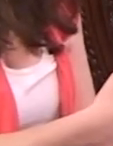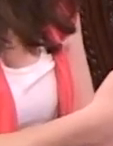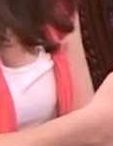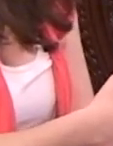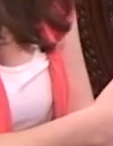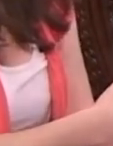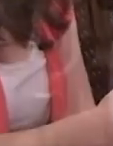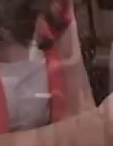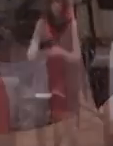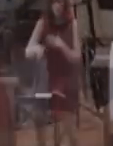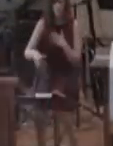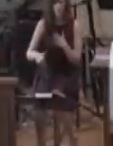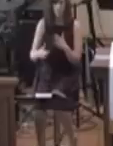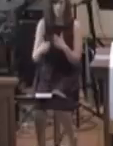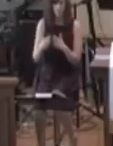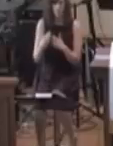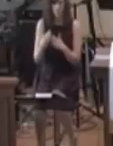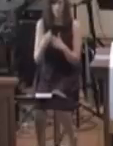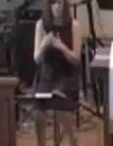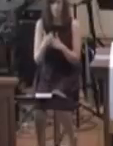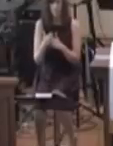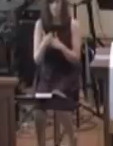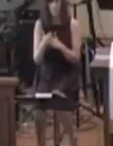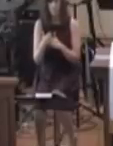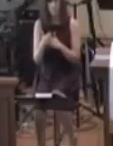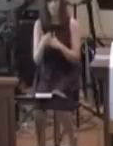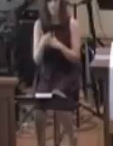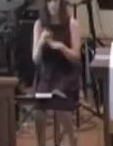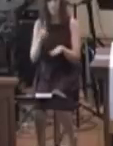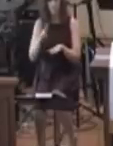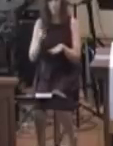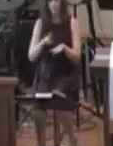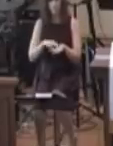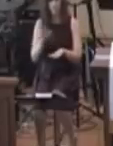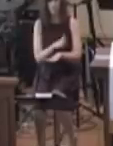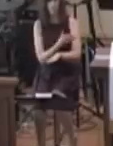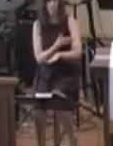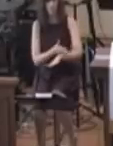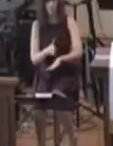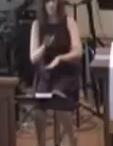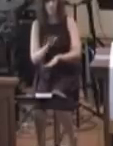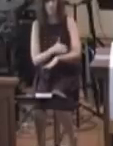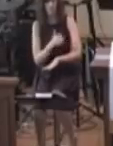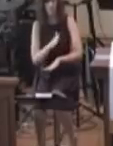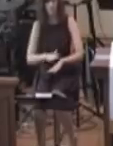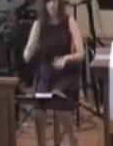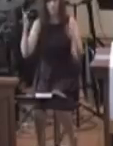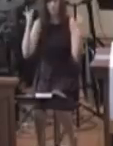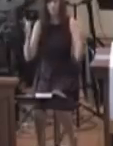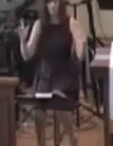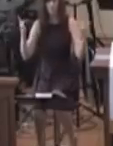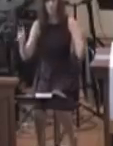Signing during a song is more poetic, as just like singing is. It flows more and there's a lot more